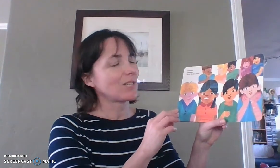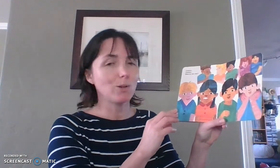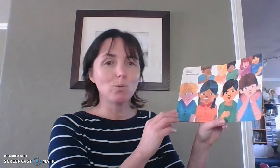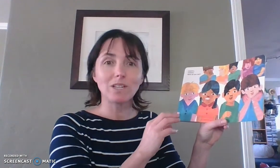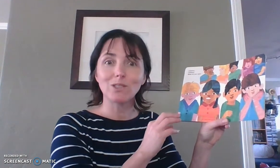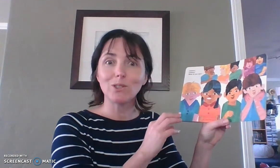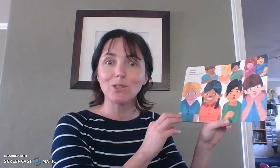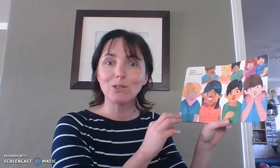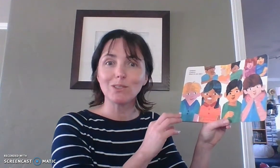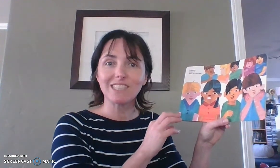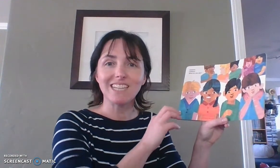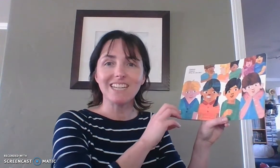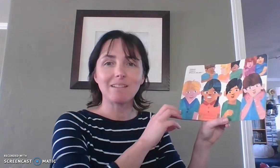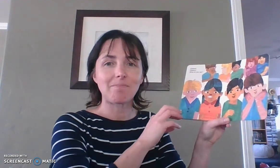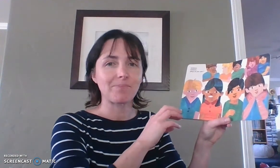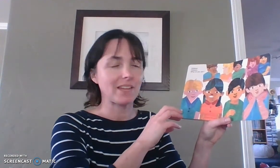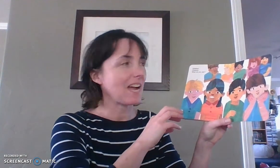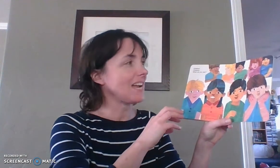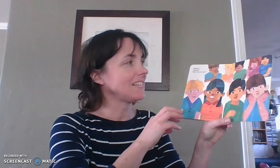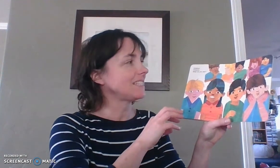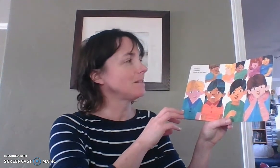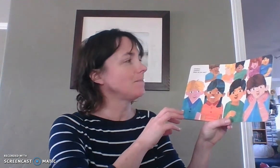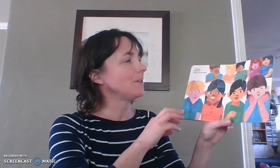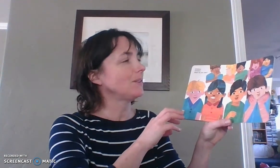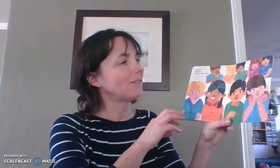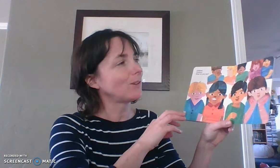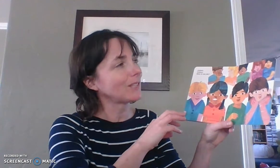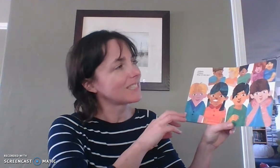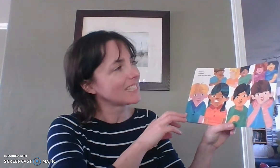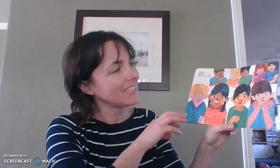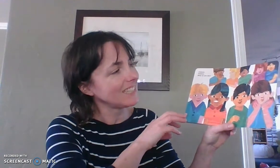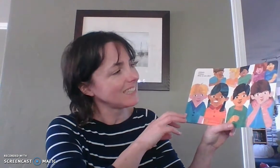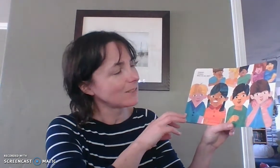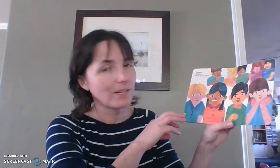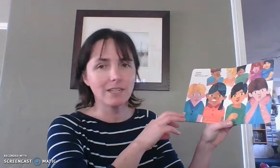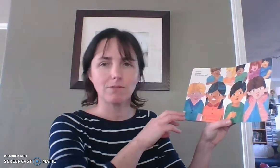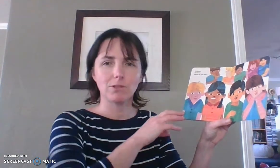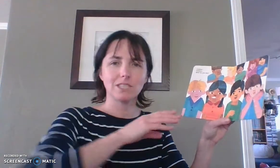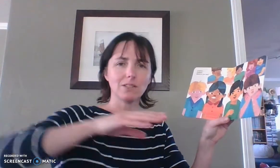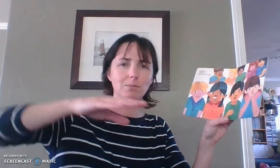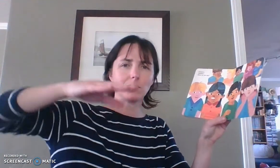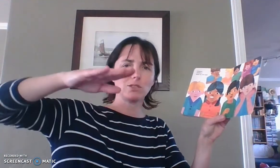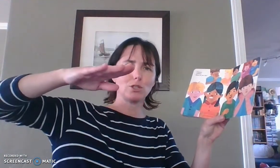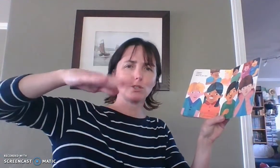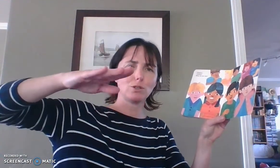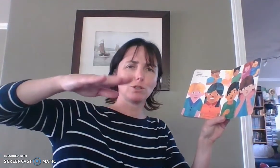Teacher, what do you see? I see beautiful children. Now for children, because they're short, you